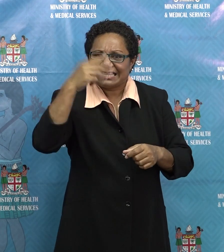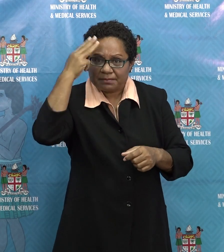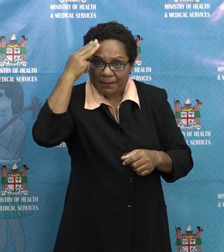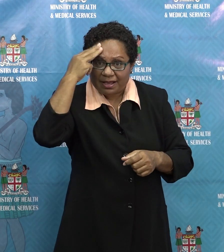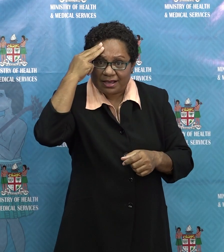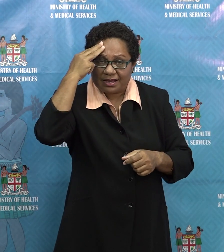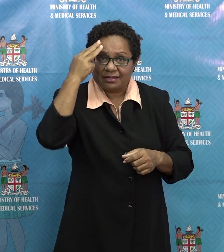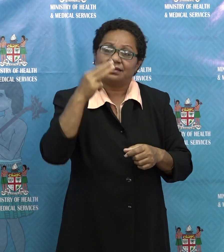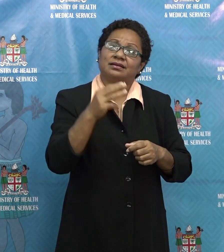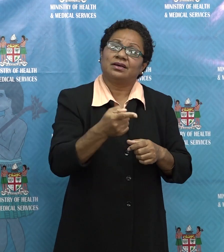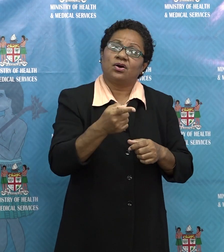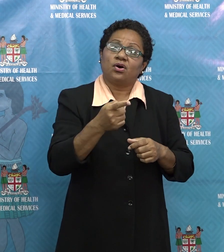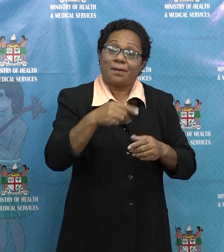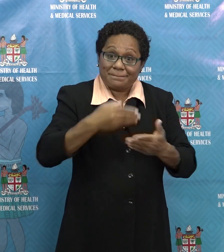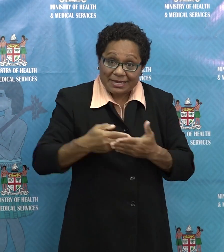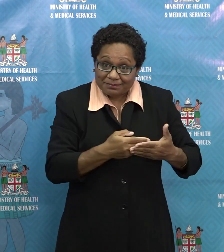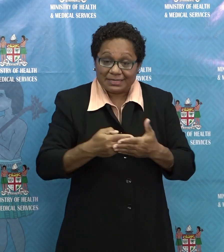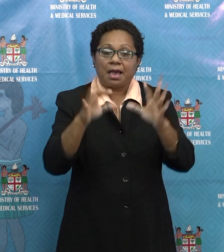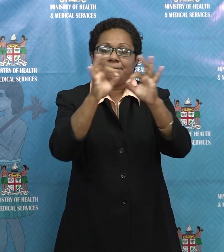in the new Bar hospital.